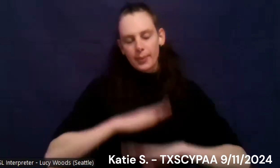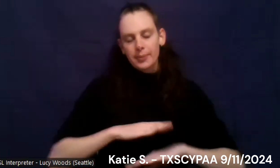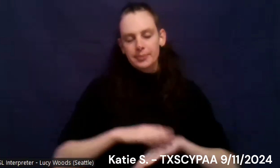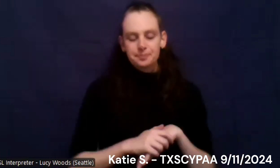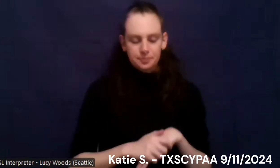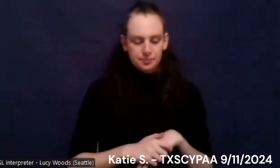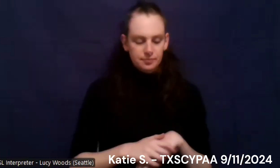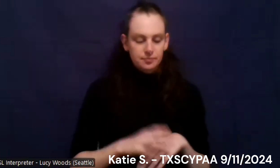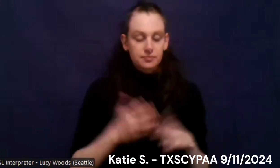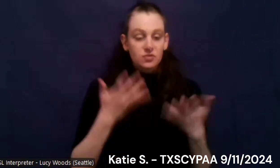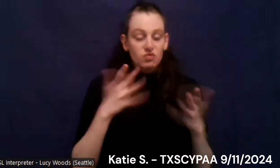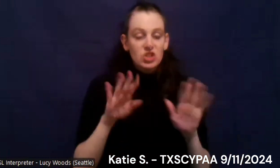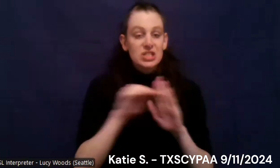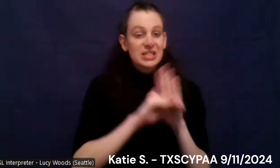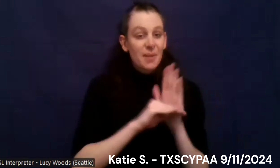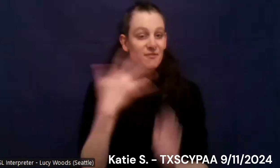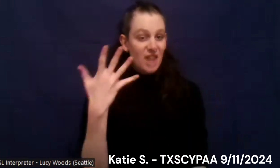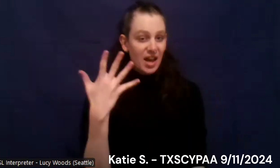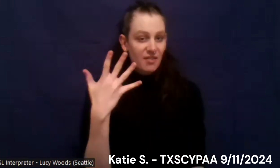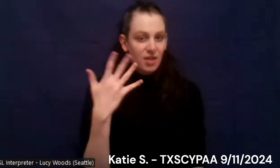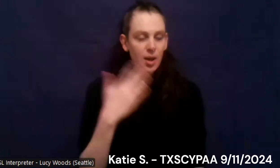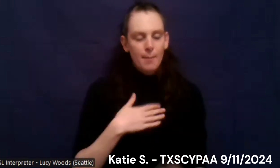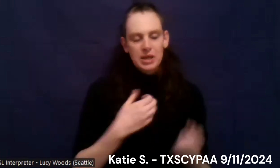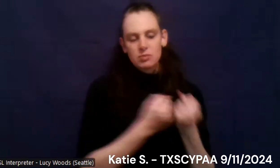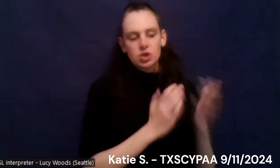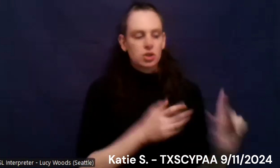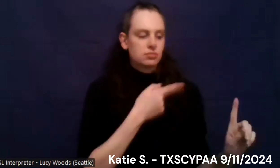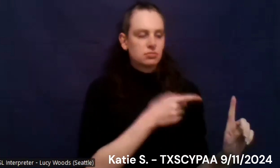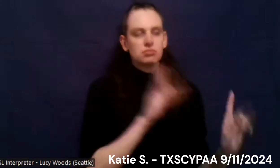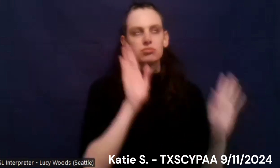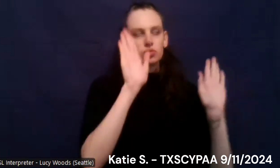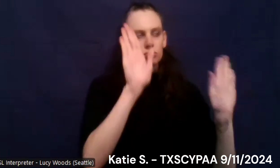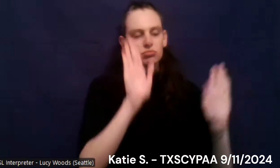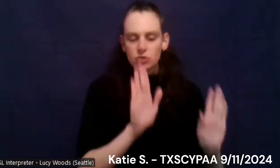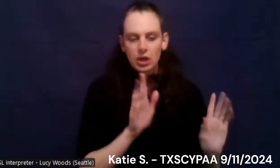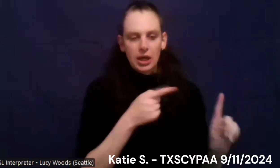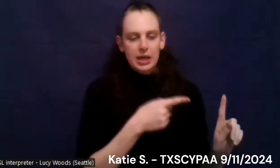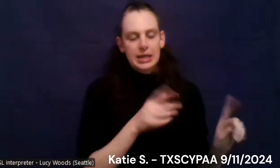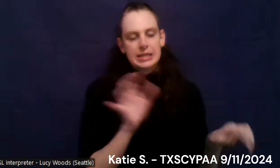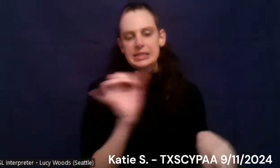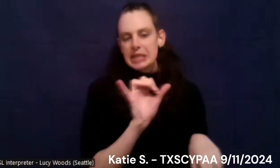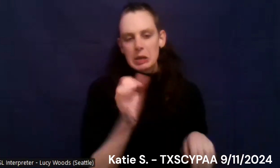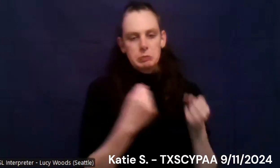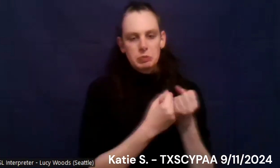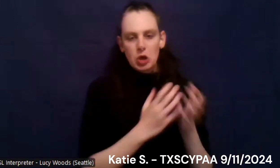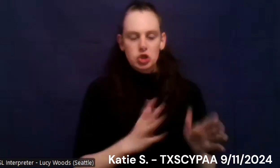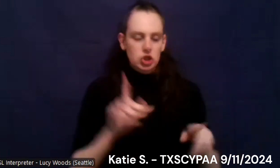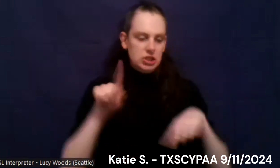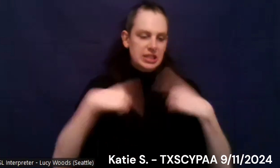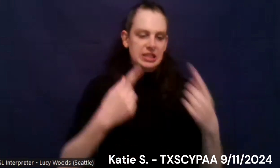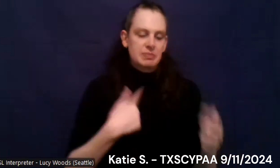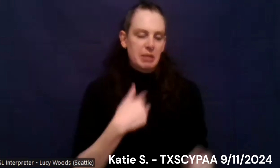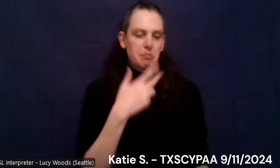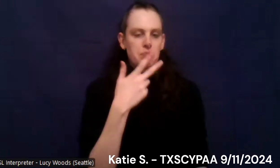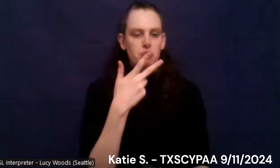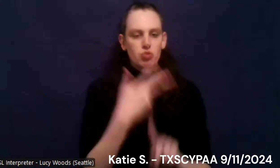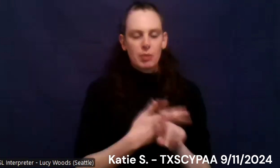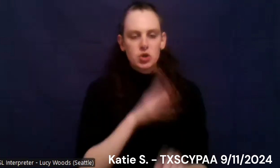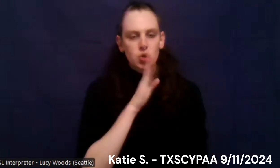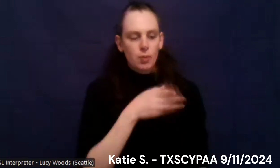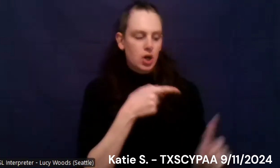five, right? And my sponsor is such a gem. I've had the same sponsor since I was about 3 months sober. Her name's